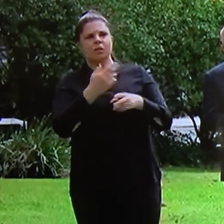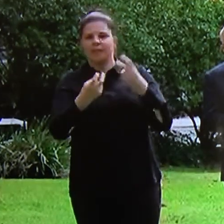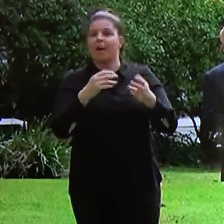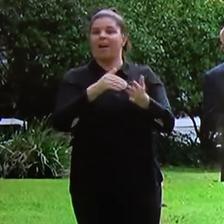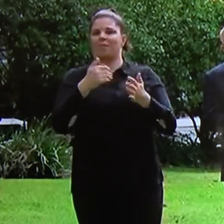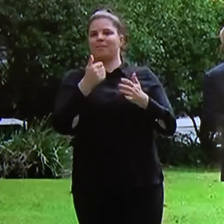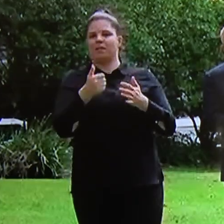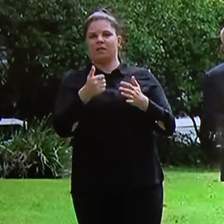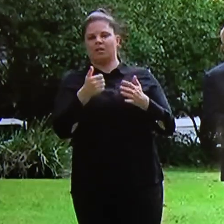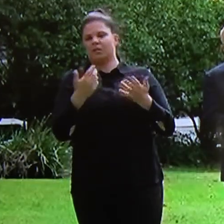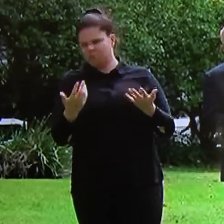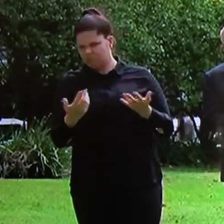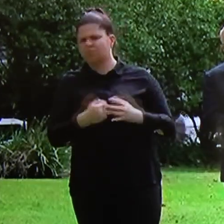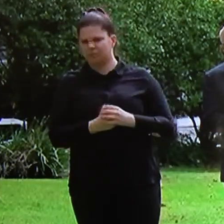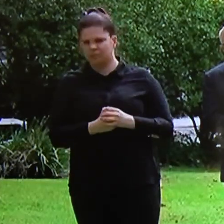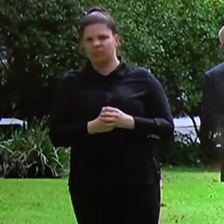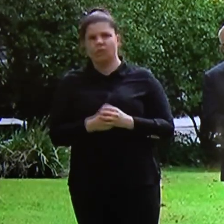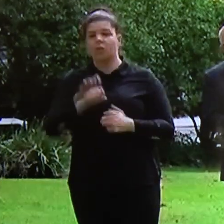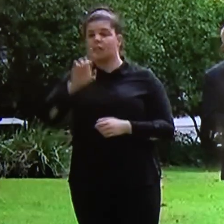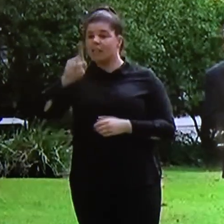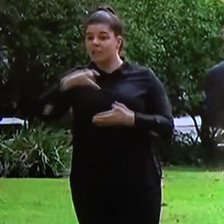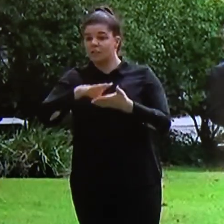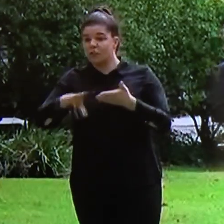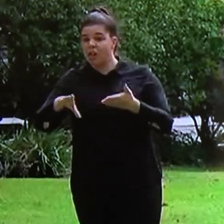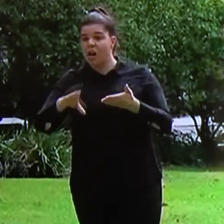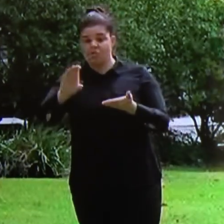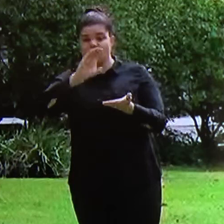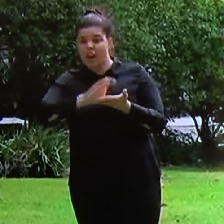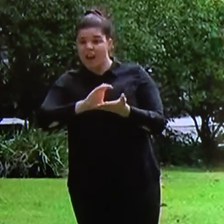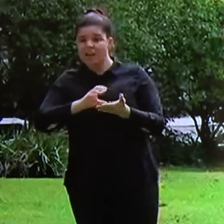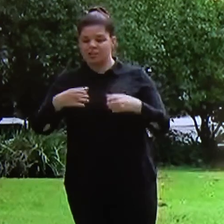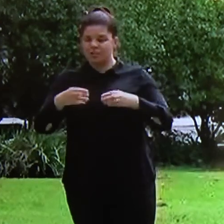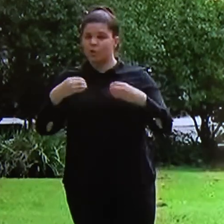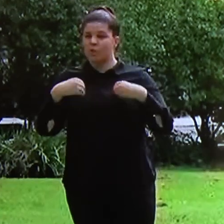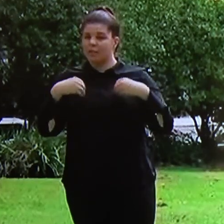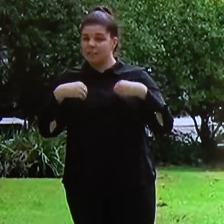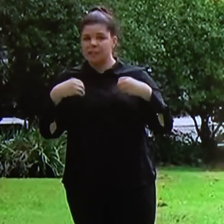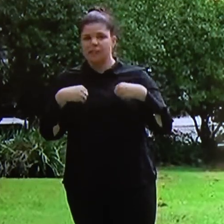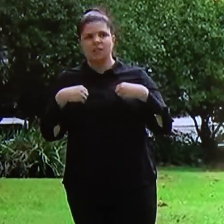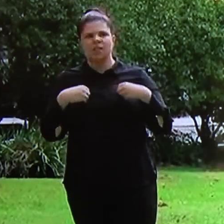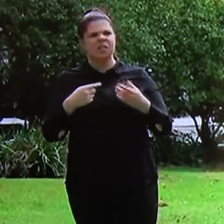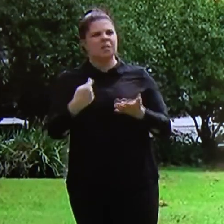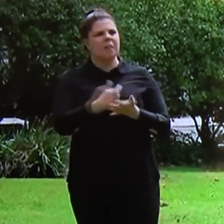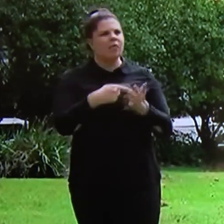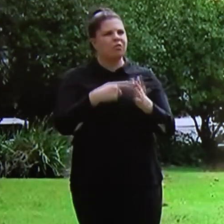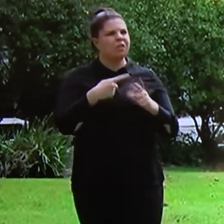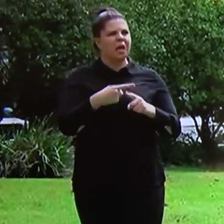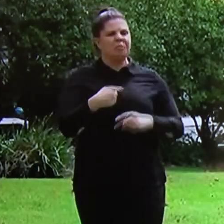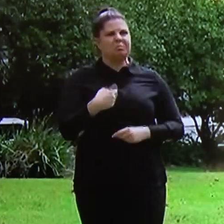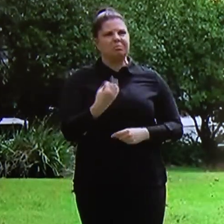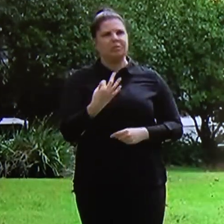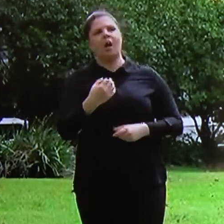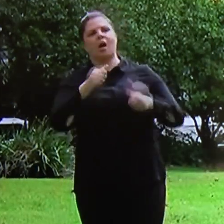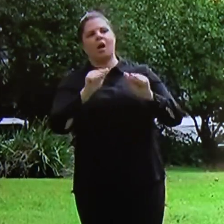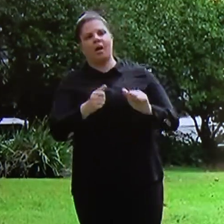situation, whether it's our $10,000 grants to small businesses who are not eligible for payroll tax or are COVID affected. What